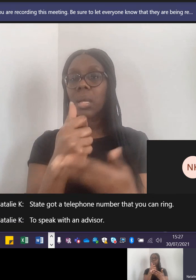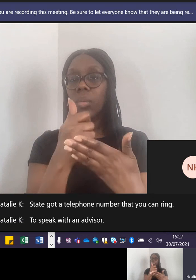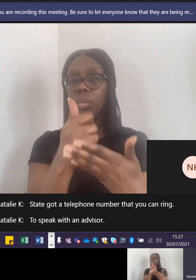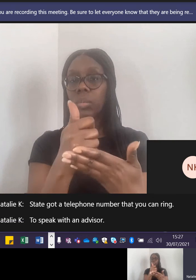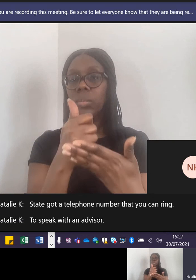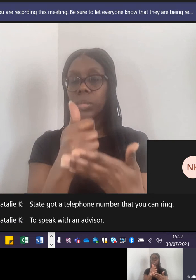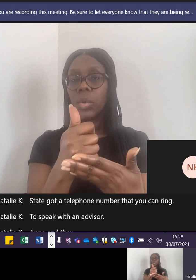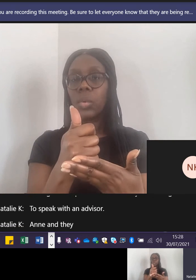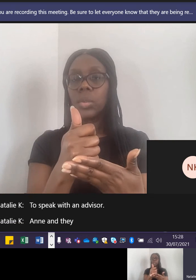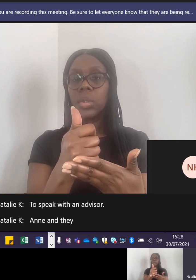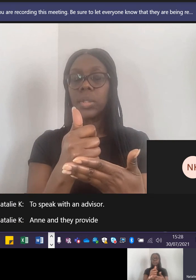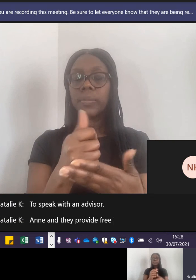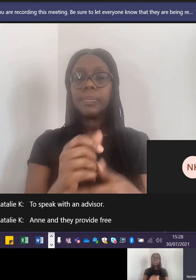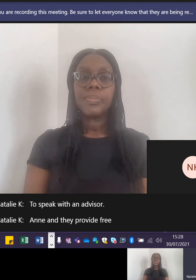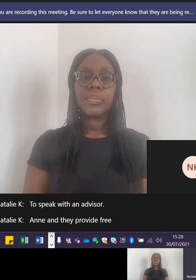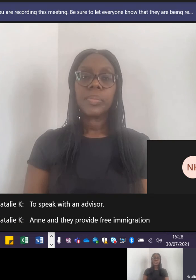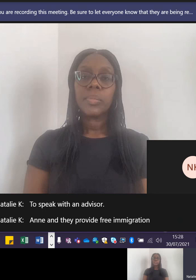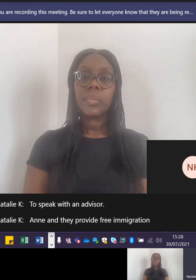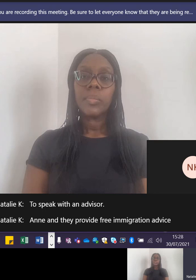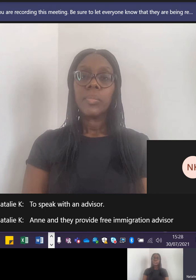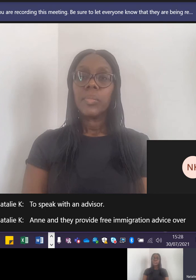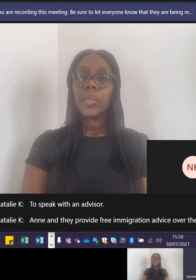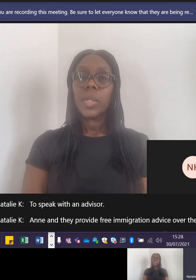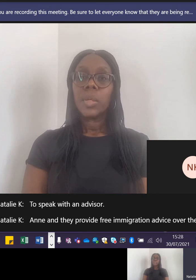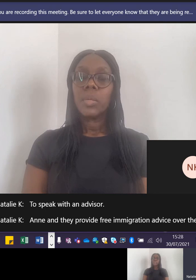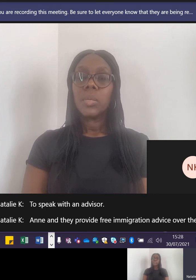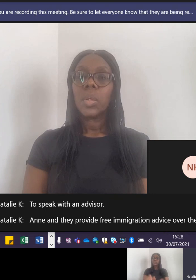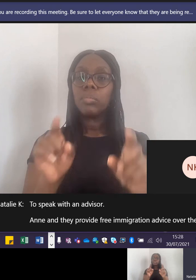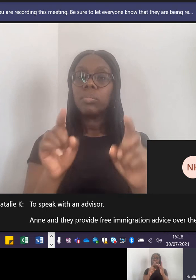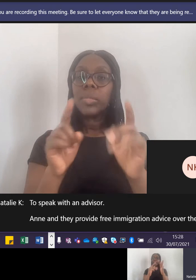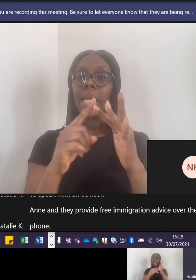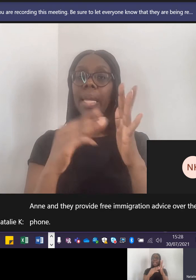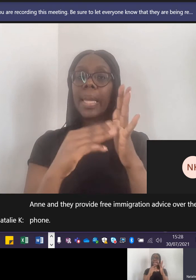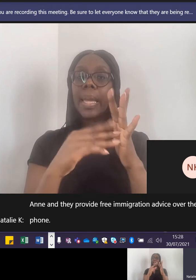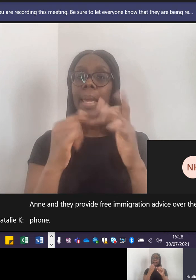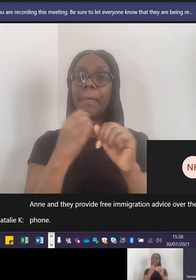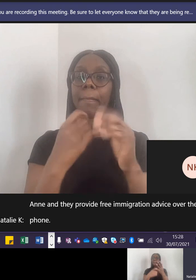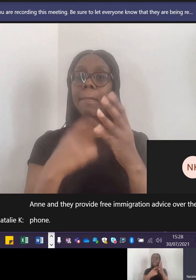And they provide free immigration advice over the phone.